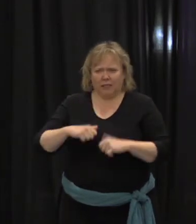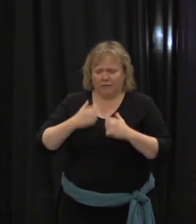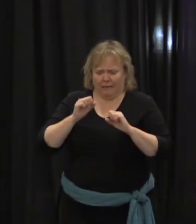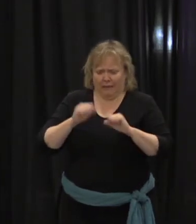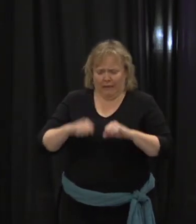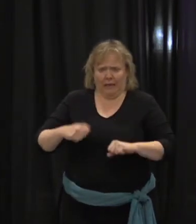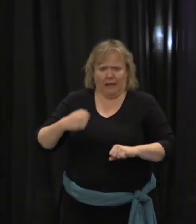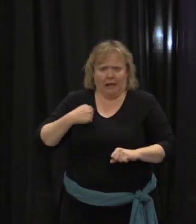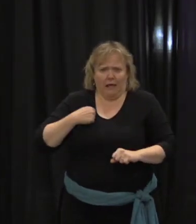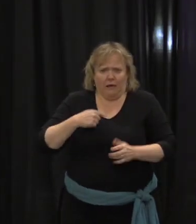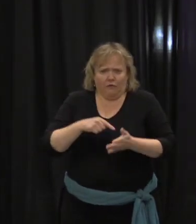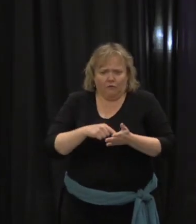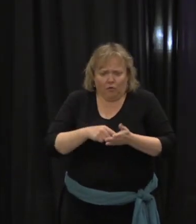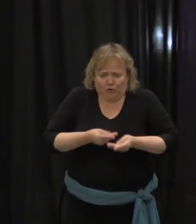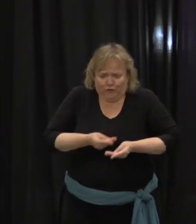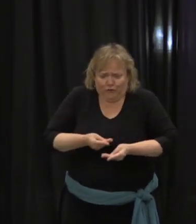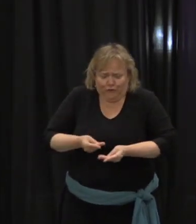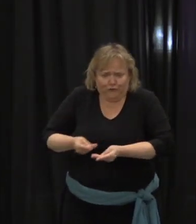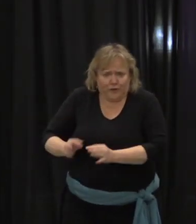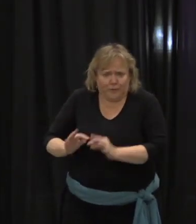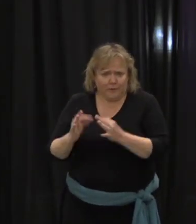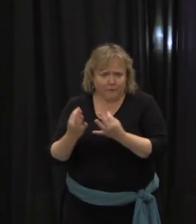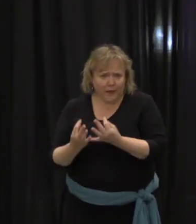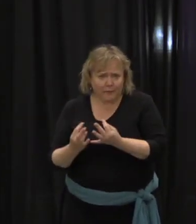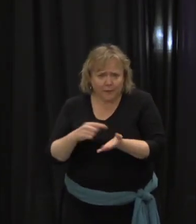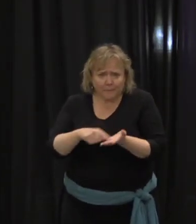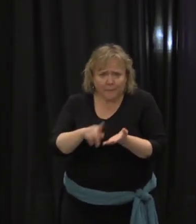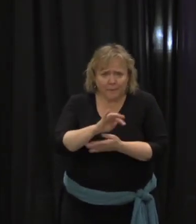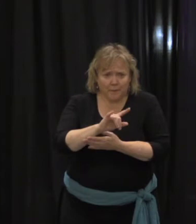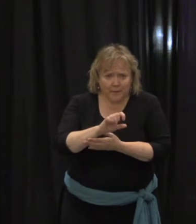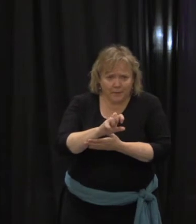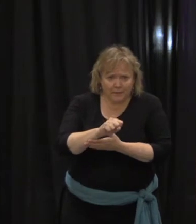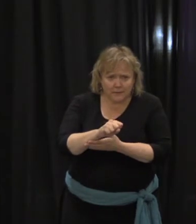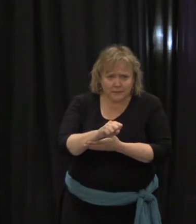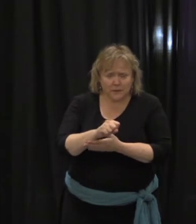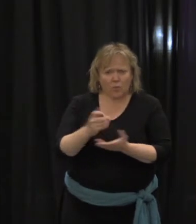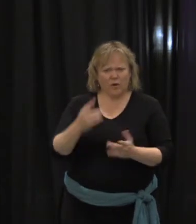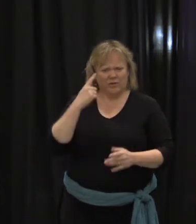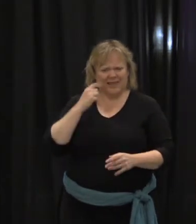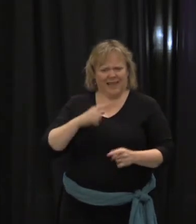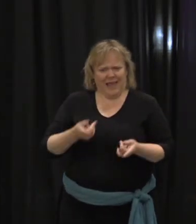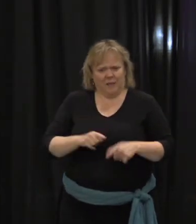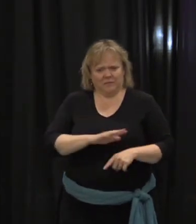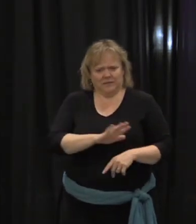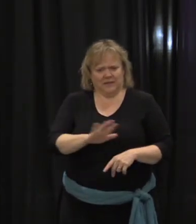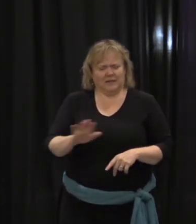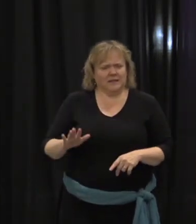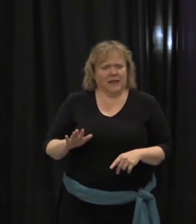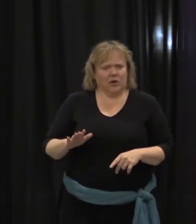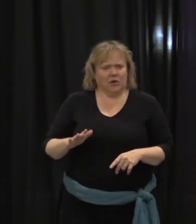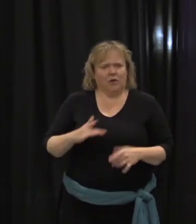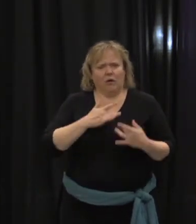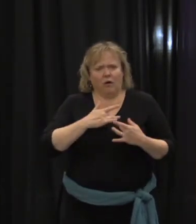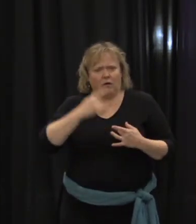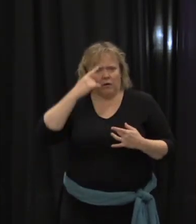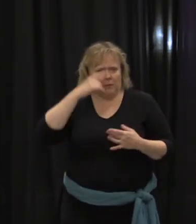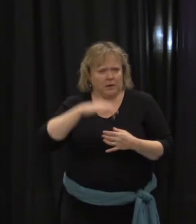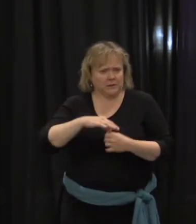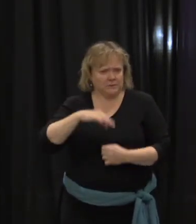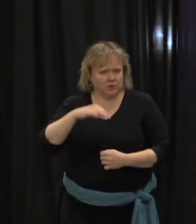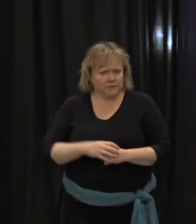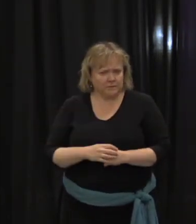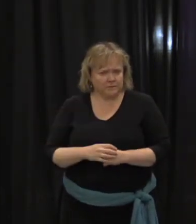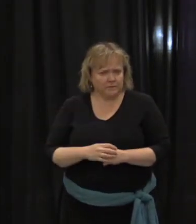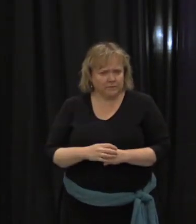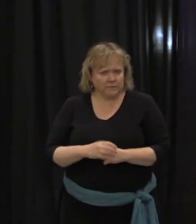their children. What do you think happens to those body, minds, hearts, and spirits? The days of forgetting about disabled people, they